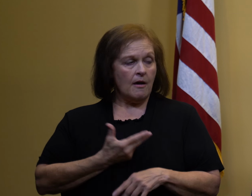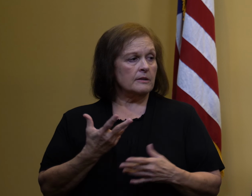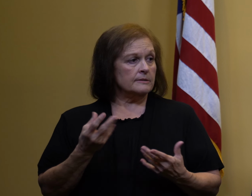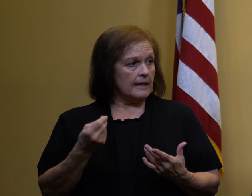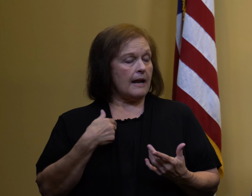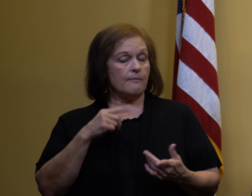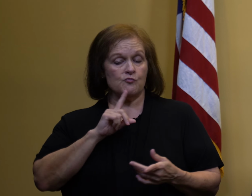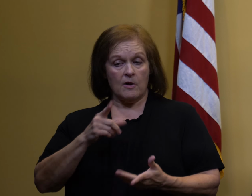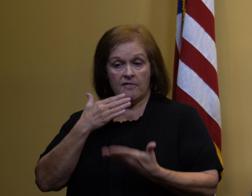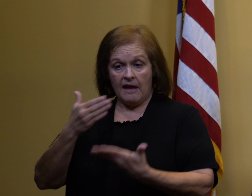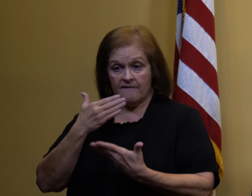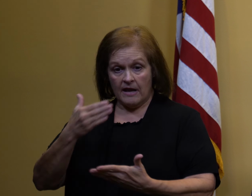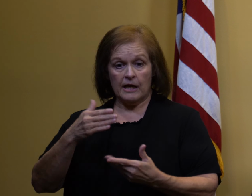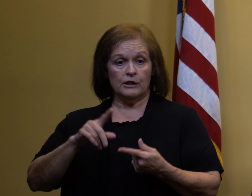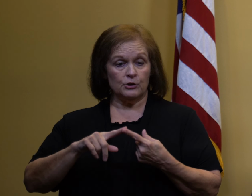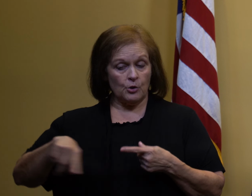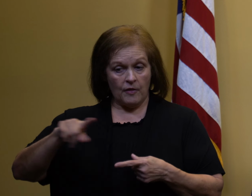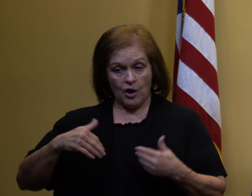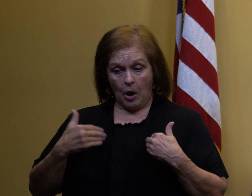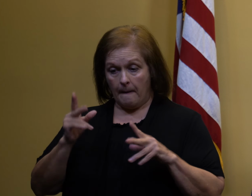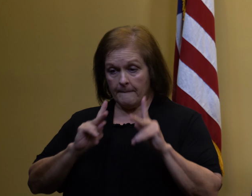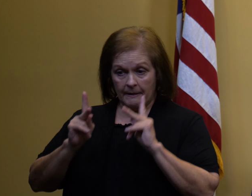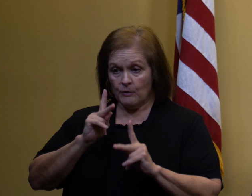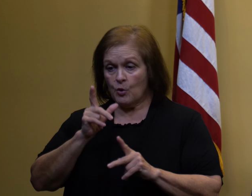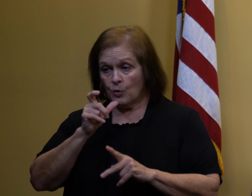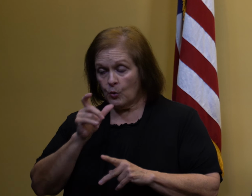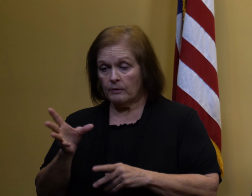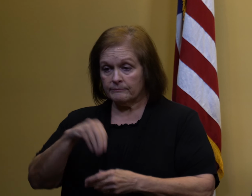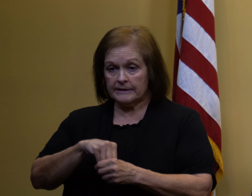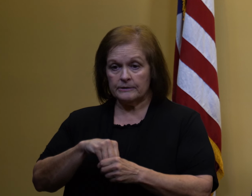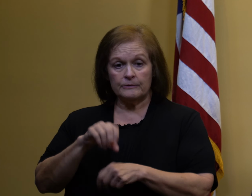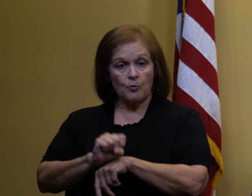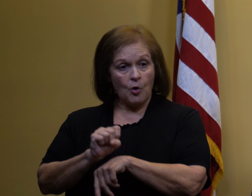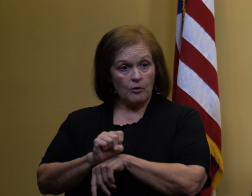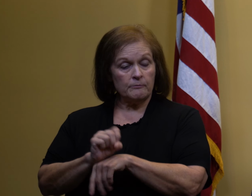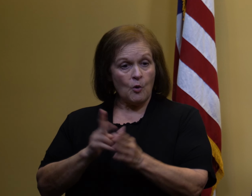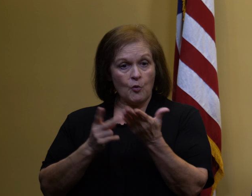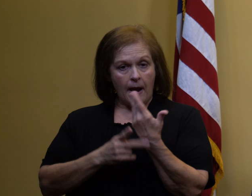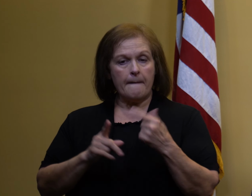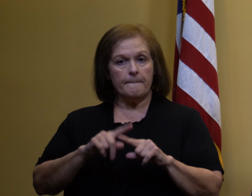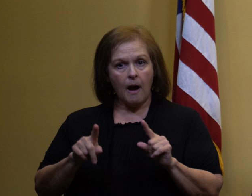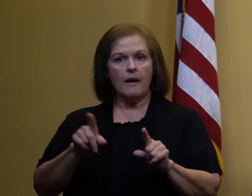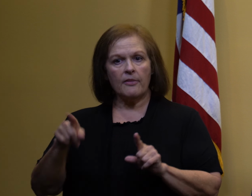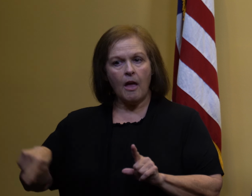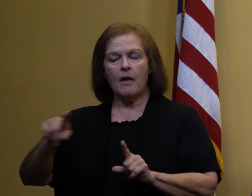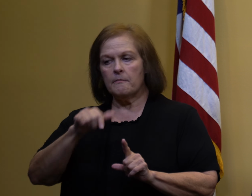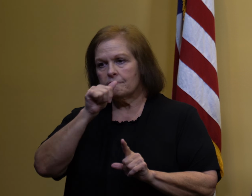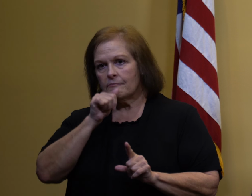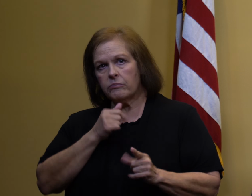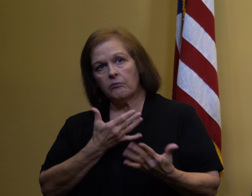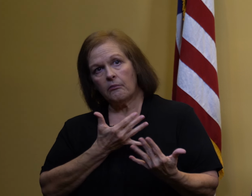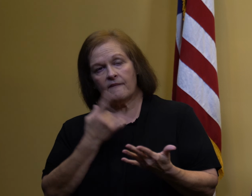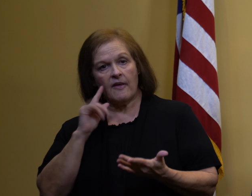again, grateful to my young folks who not only participated, but also who has just been waiting and patiently,